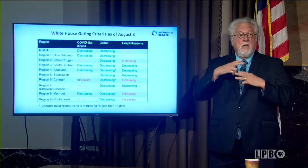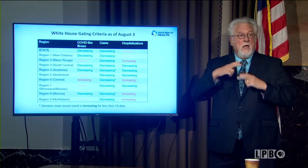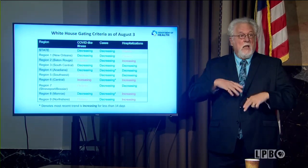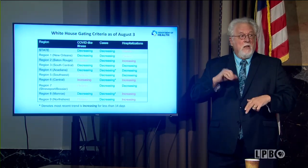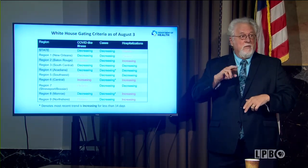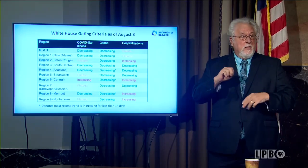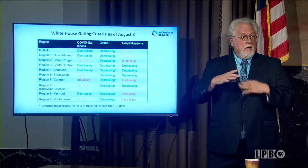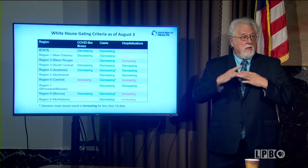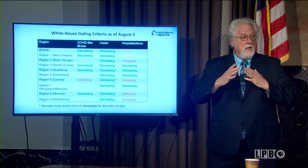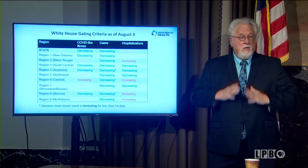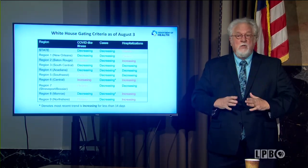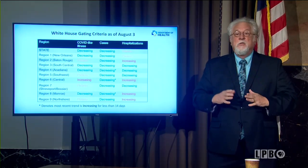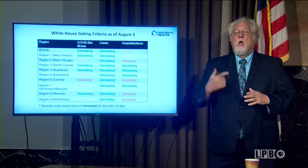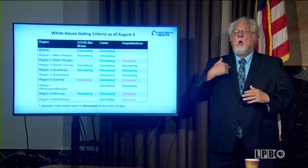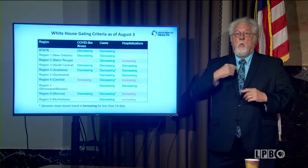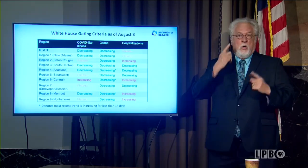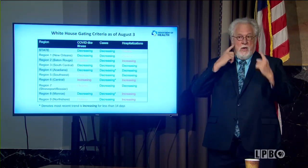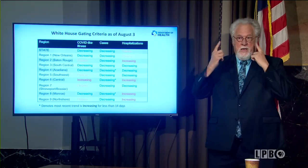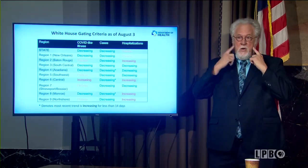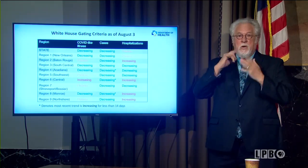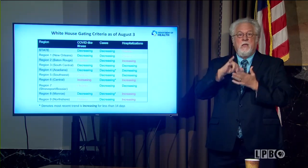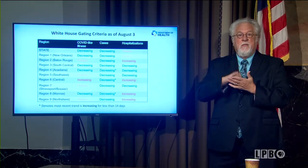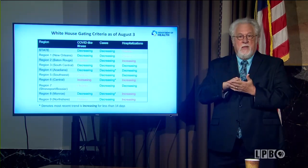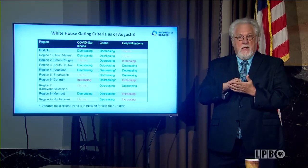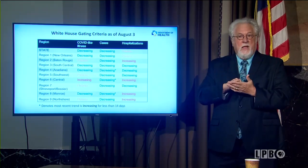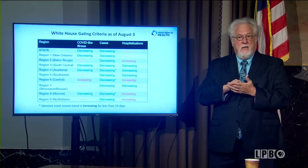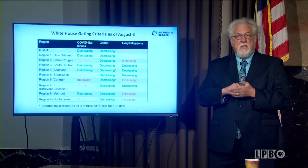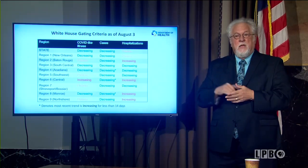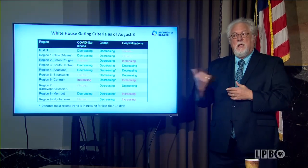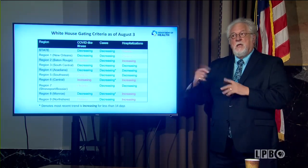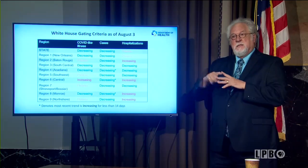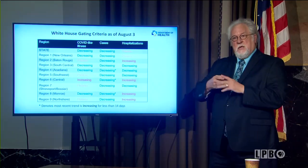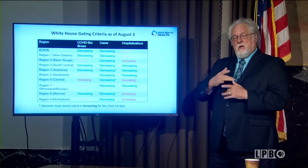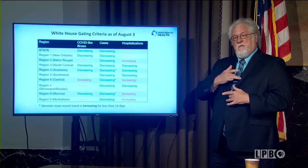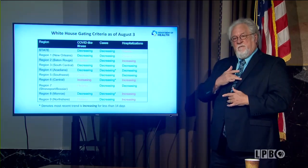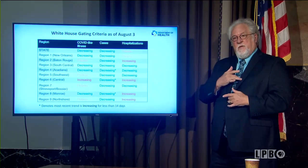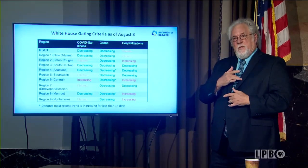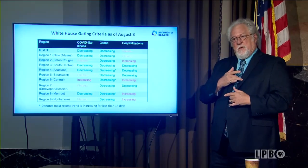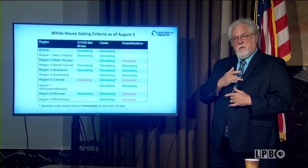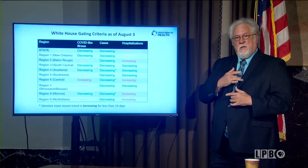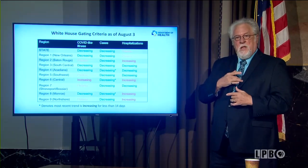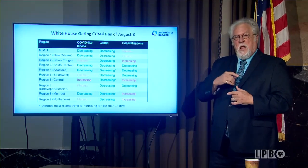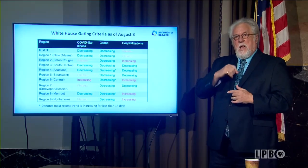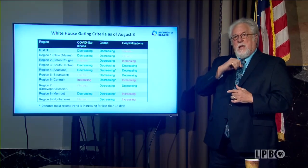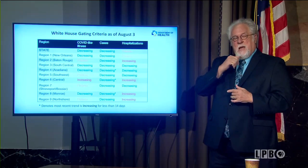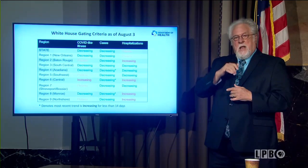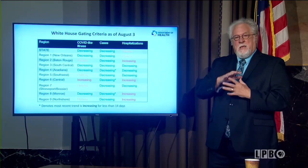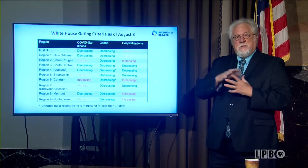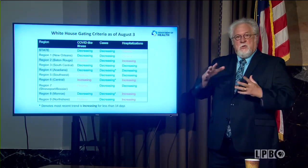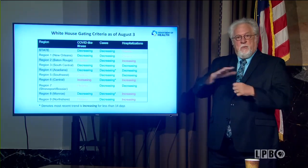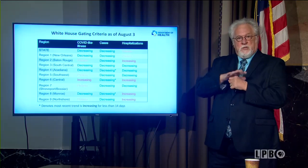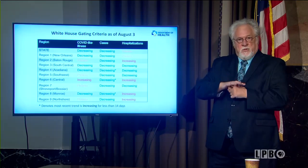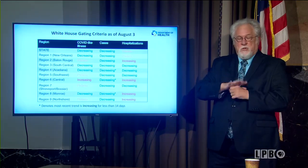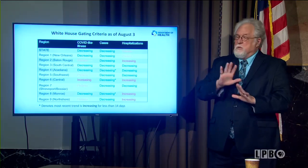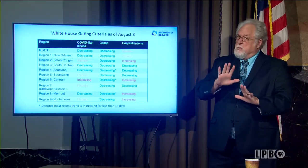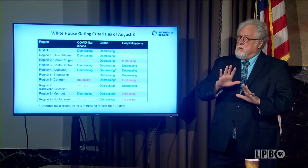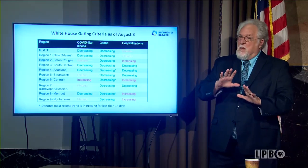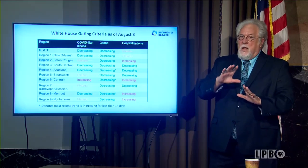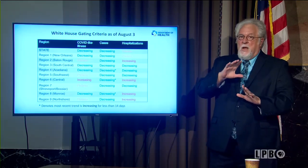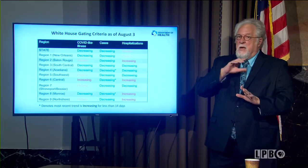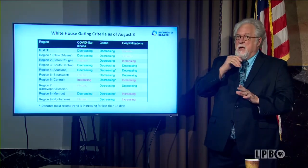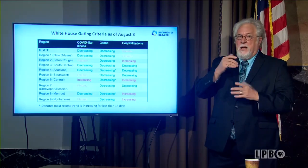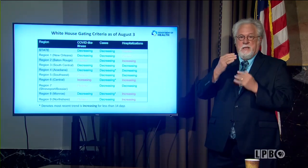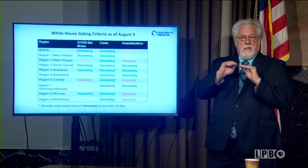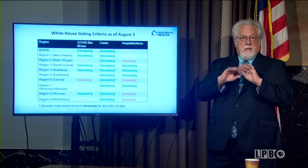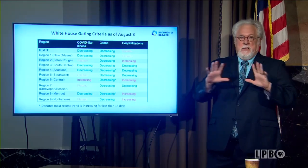from those regions, we are hearing that they are starting to feel like there's not quite as much pressure. By no means are we out of the woods.